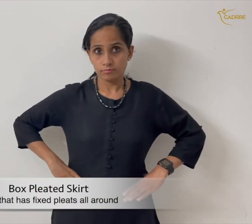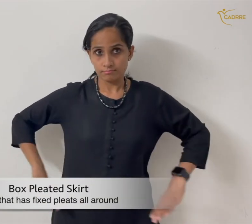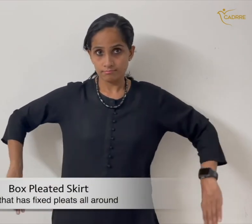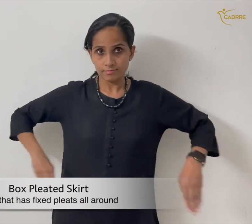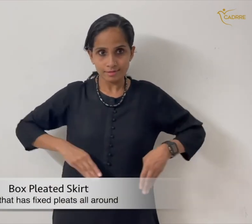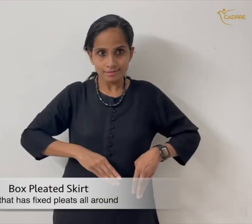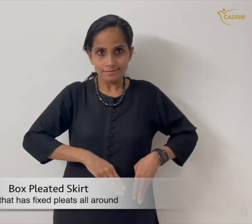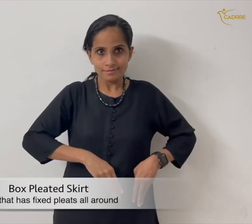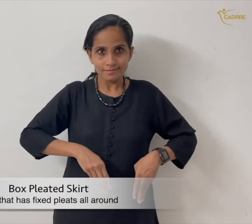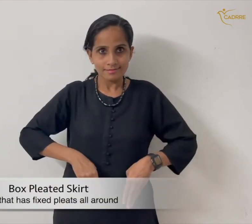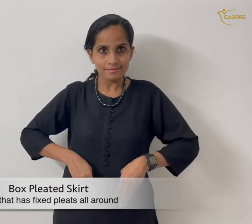Box pleated skirt.